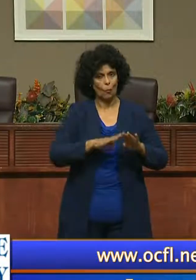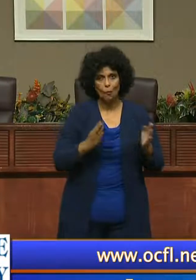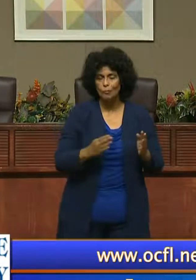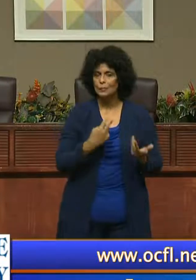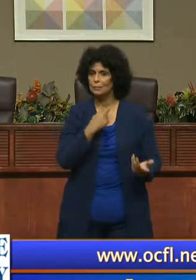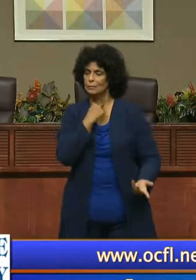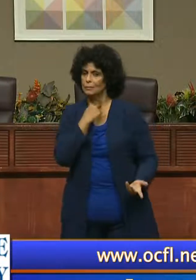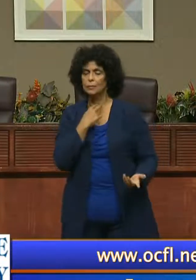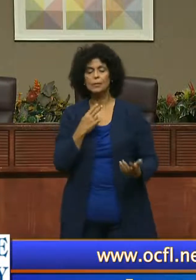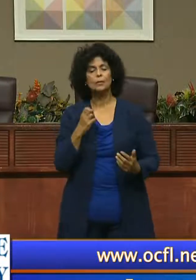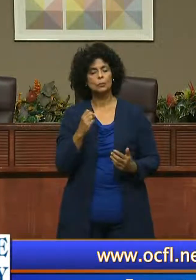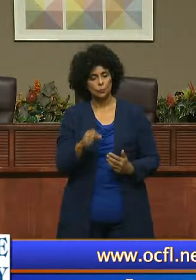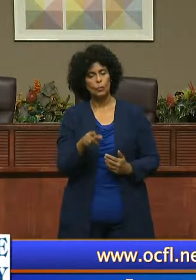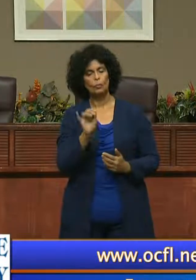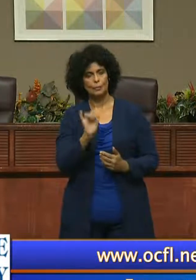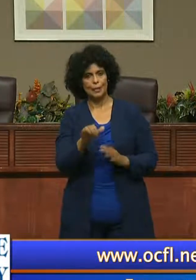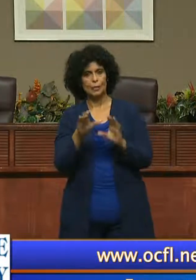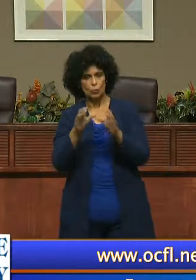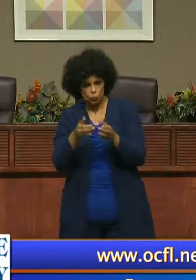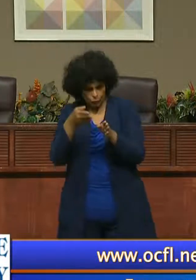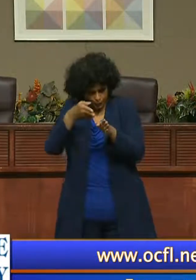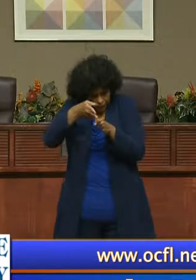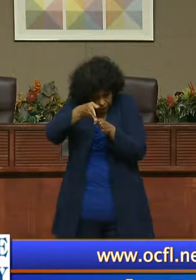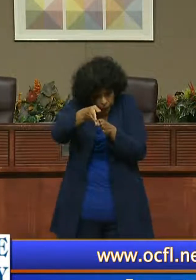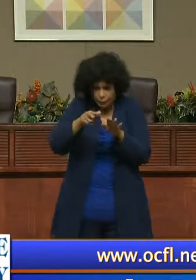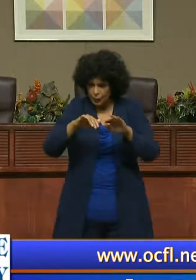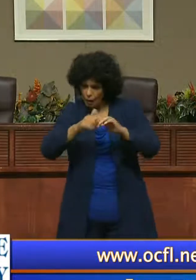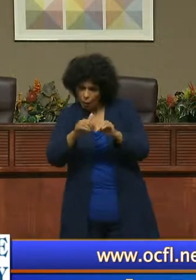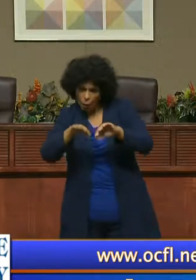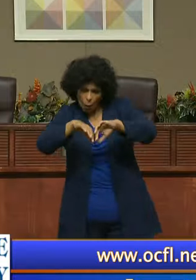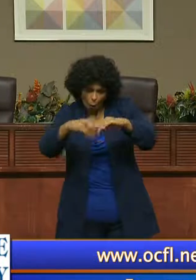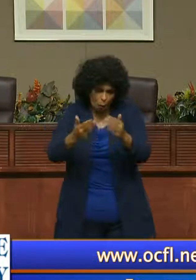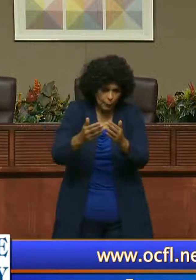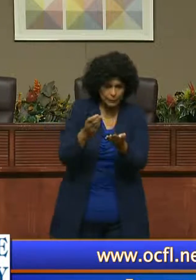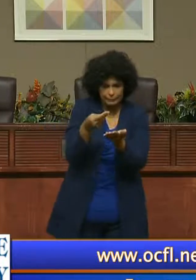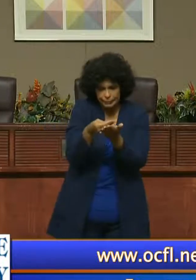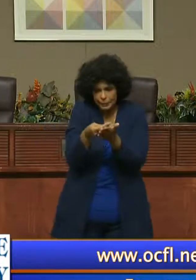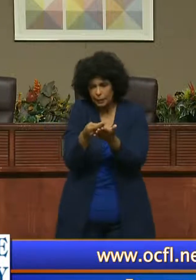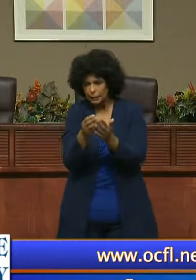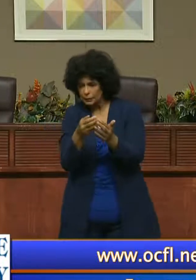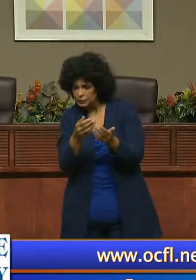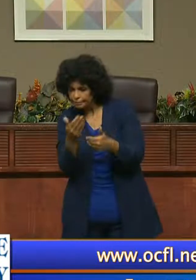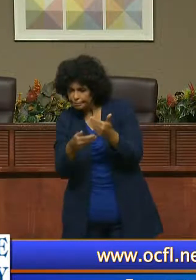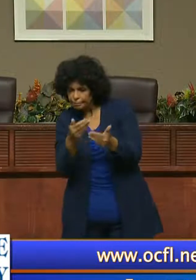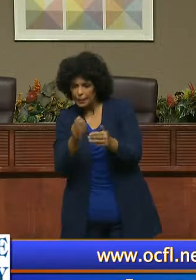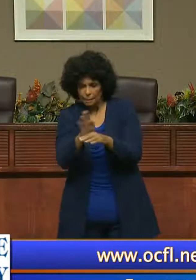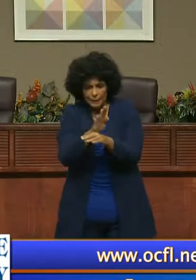of affairs as we are in this phase 2 of the reopening of Florida.